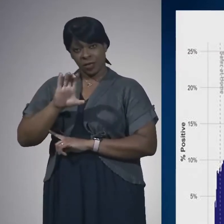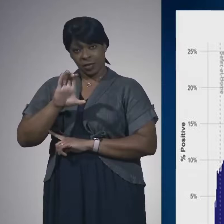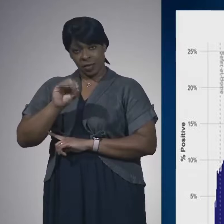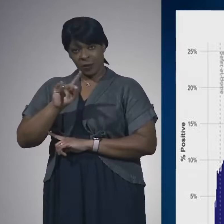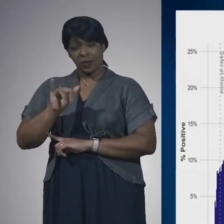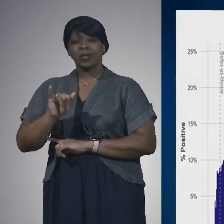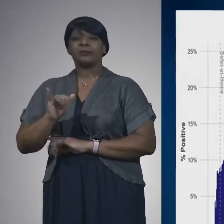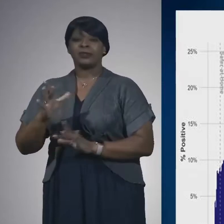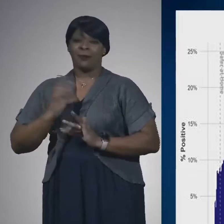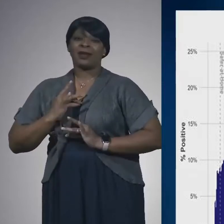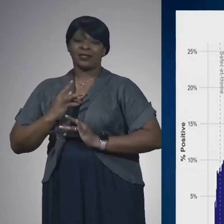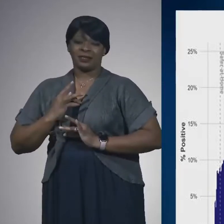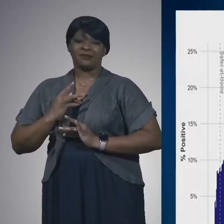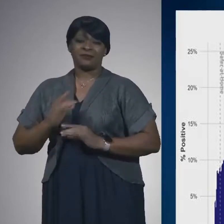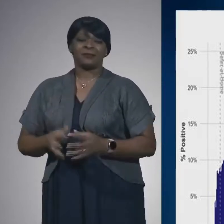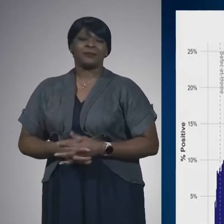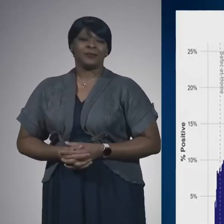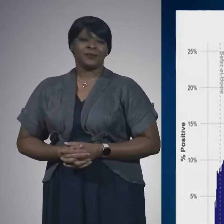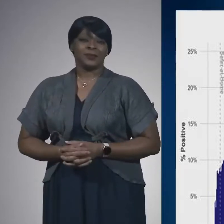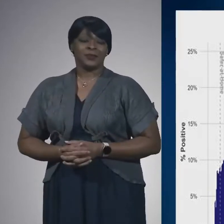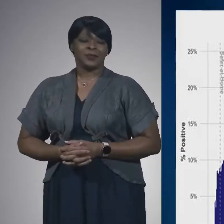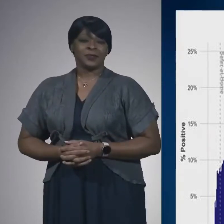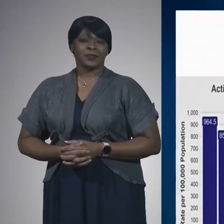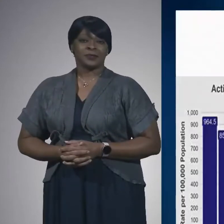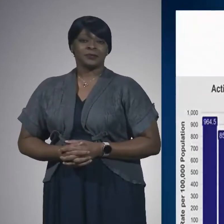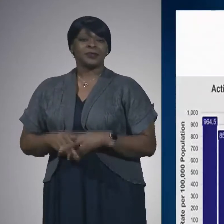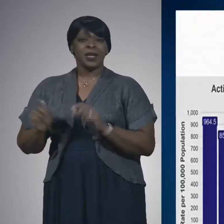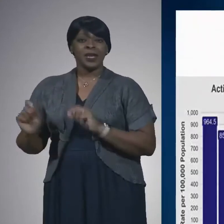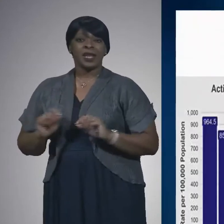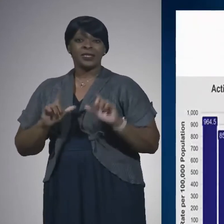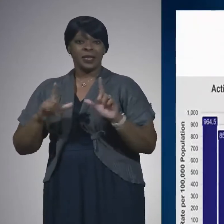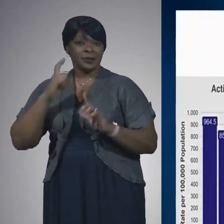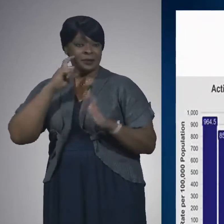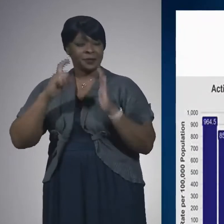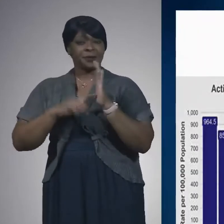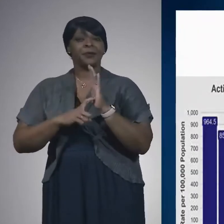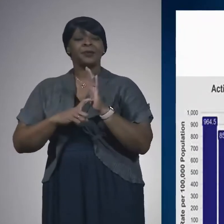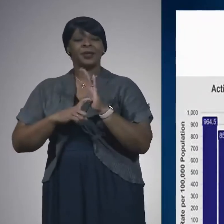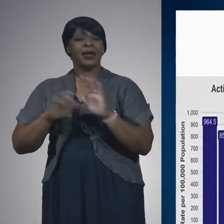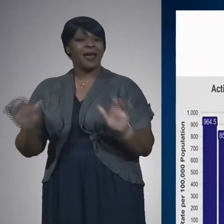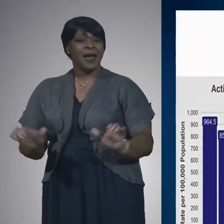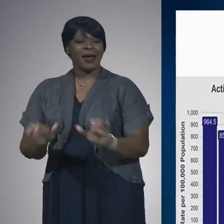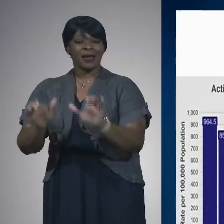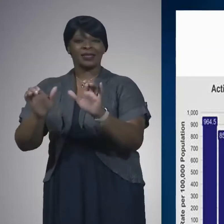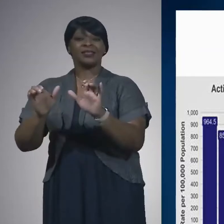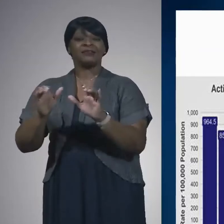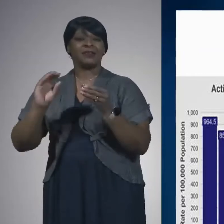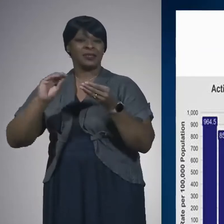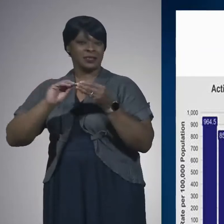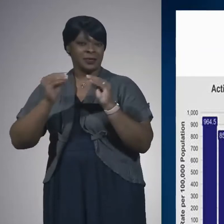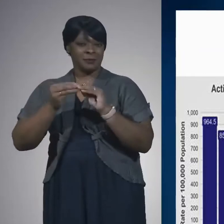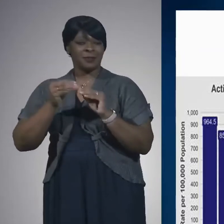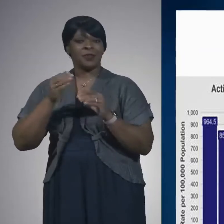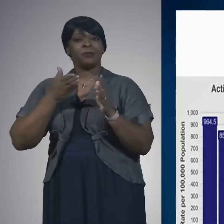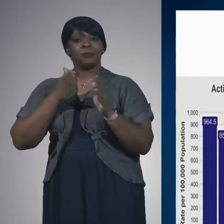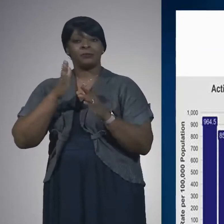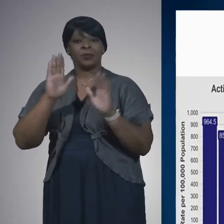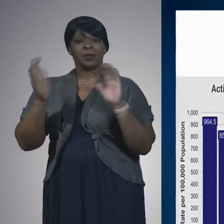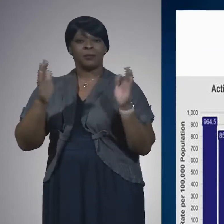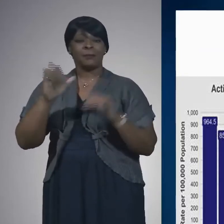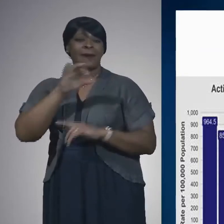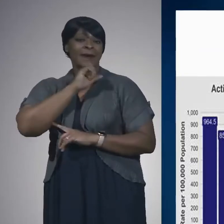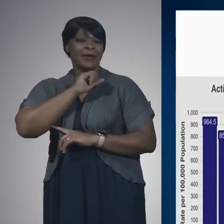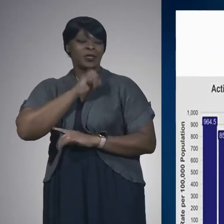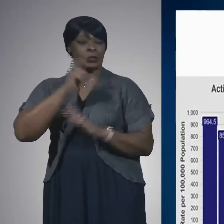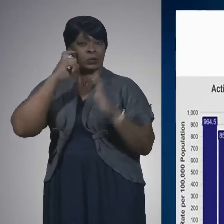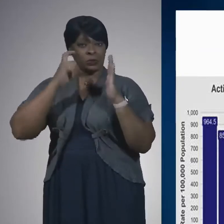were positive. On the next slide, you'll see active COVID-19 cases by age, and you'll